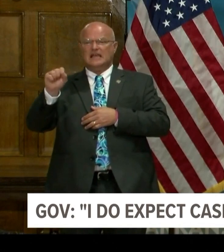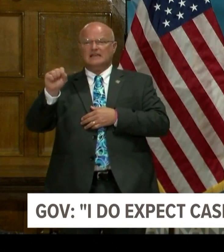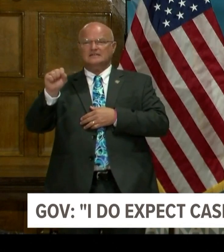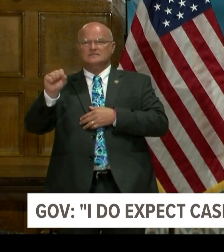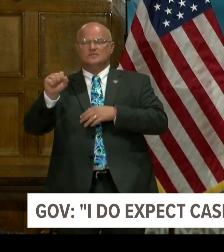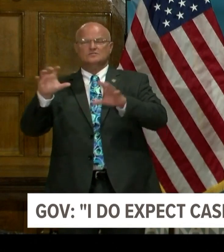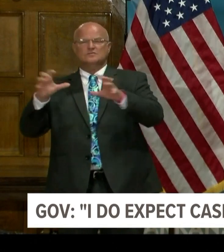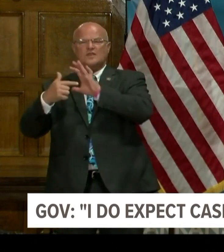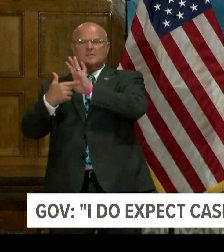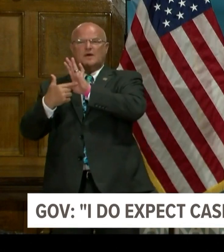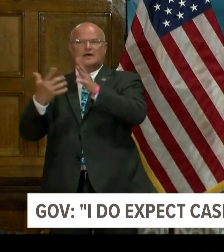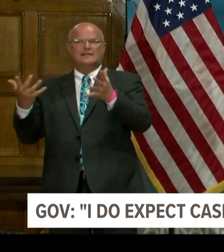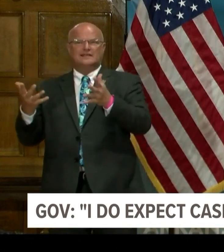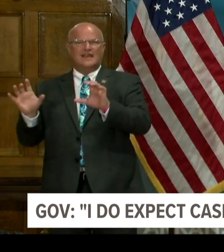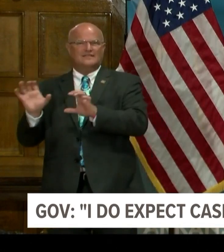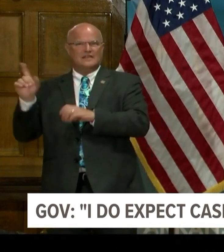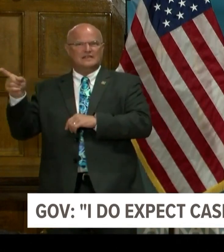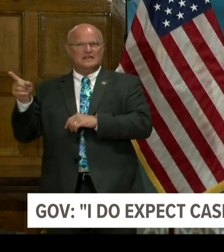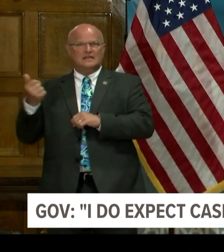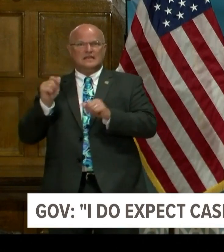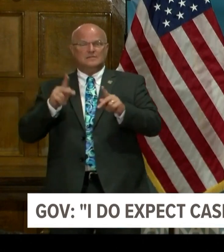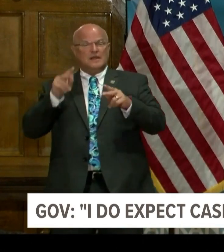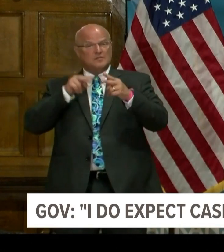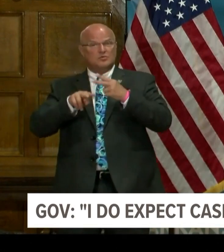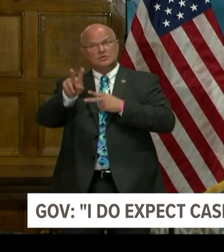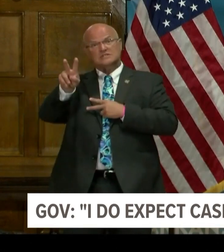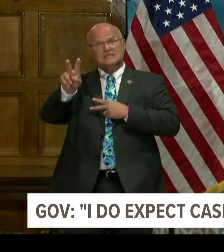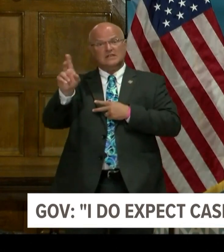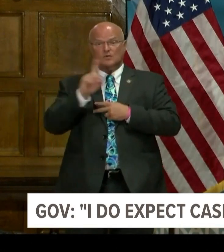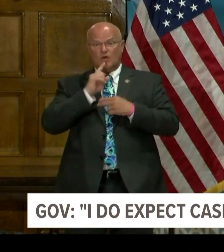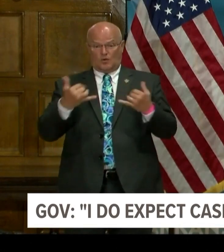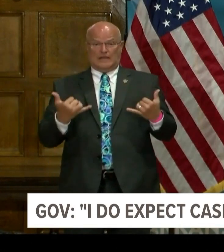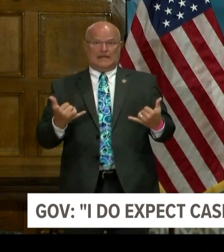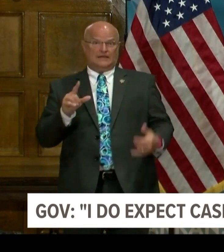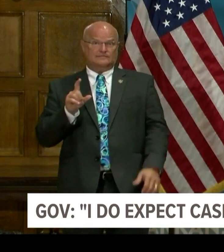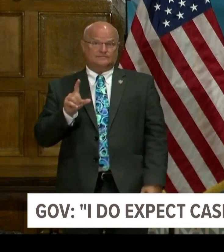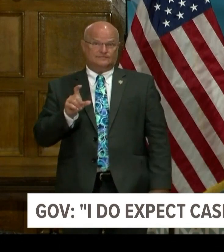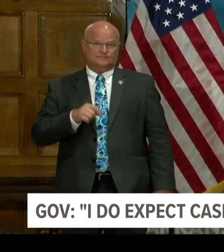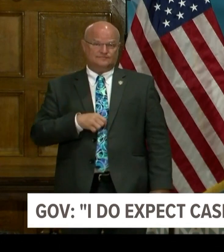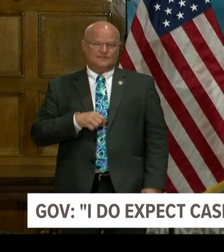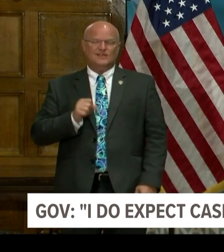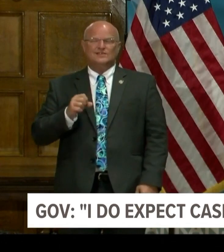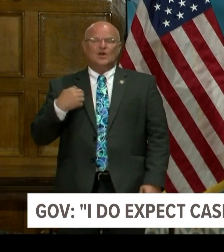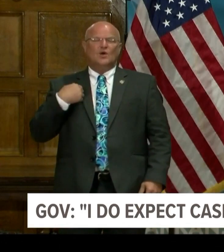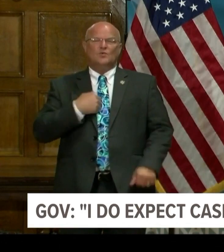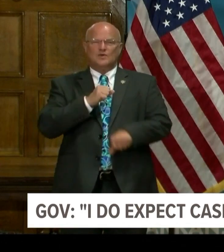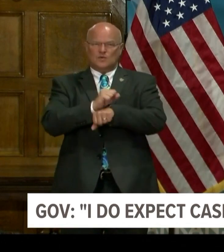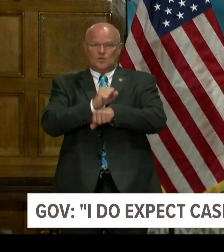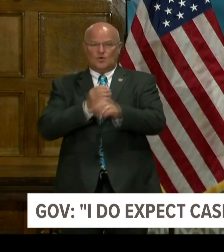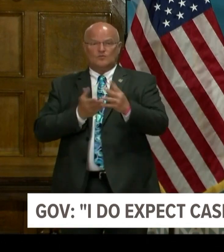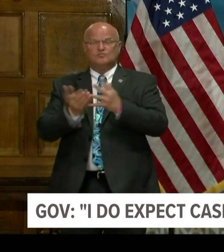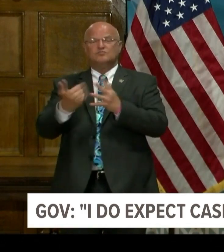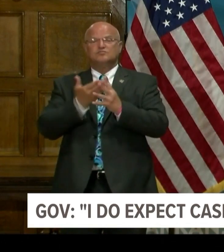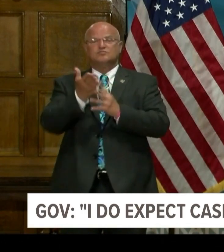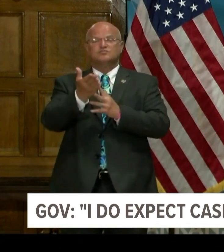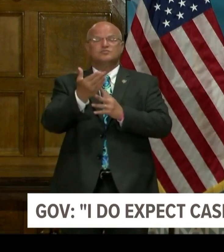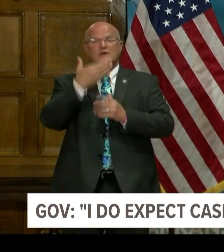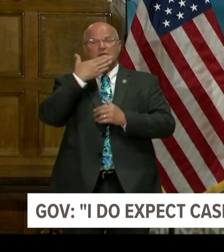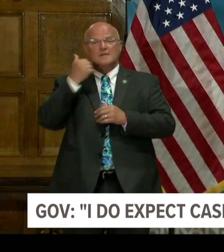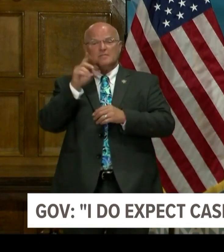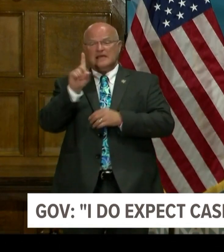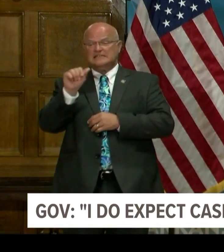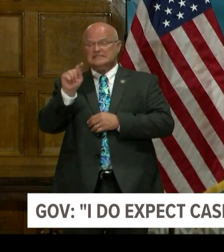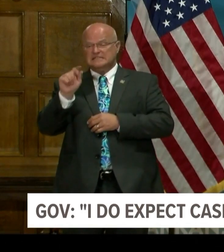they done? And did anybody predict where we are right now? And so we work through it. We're using the best data